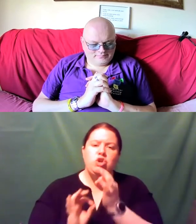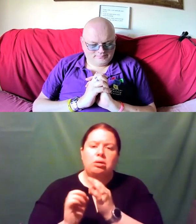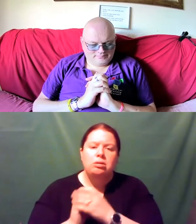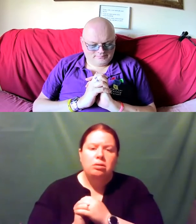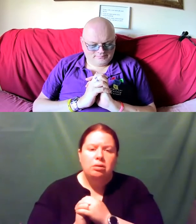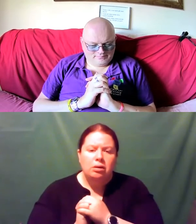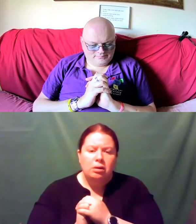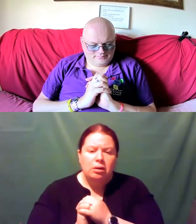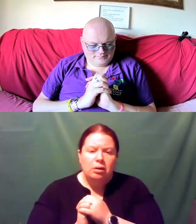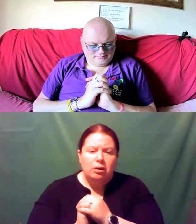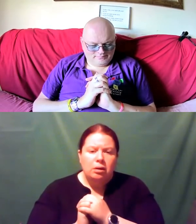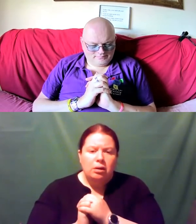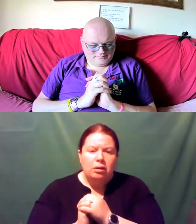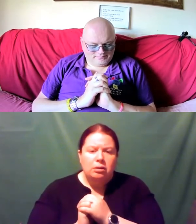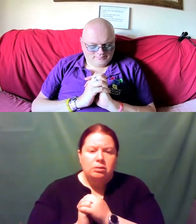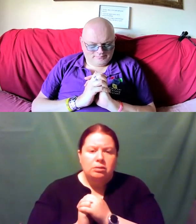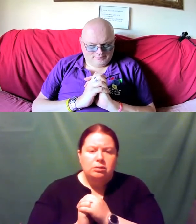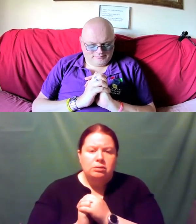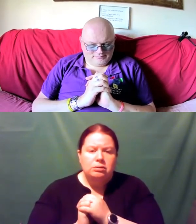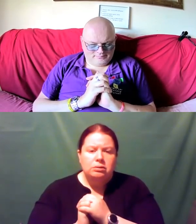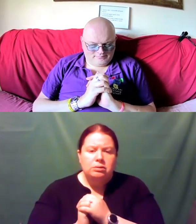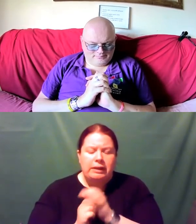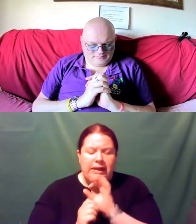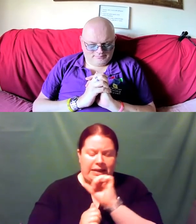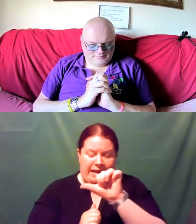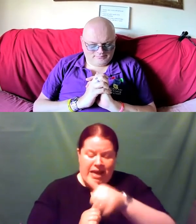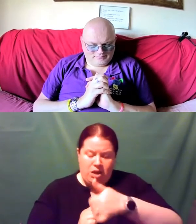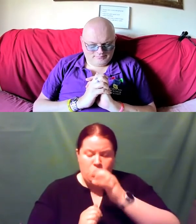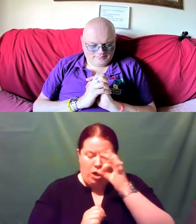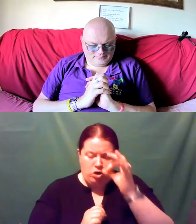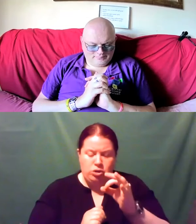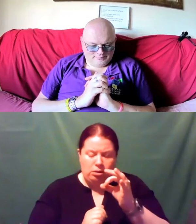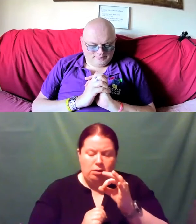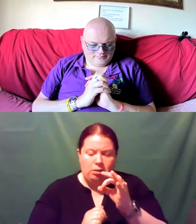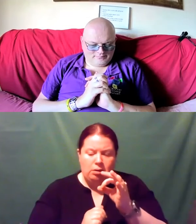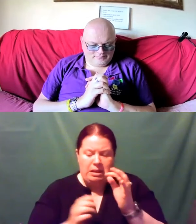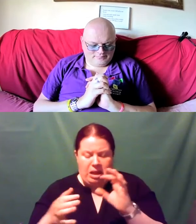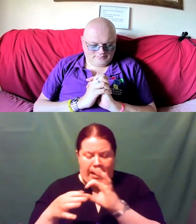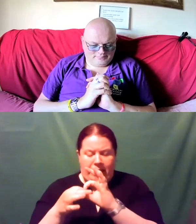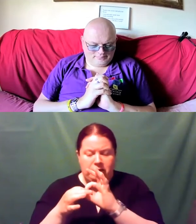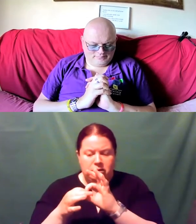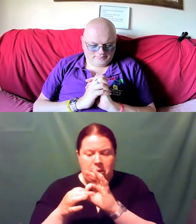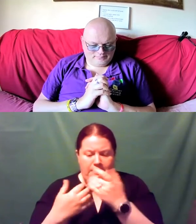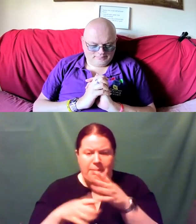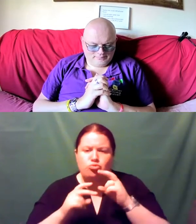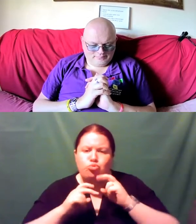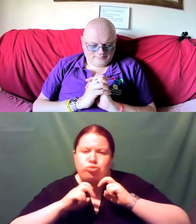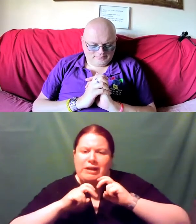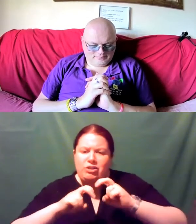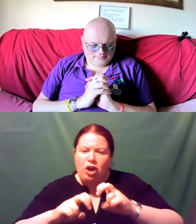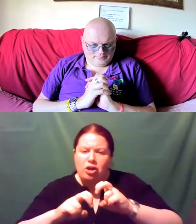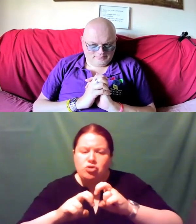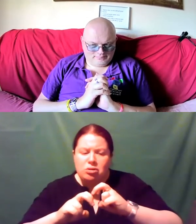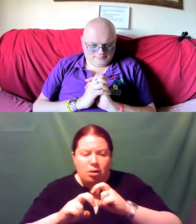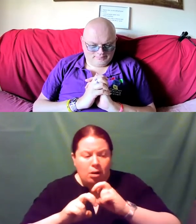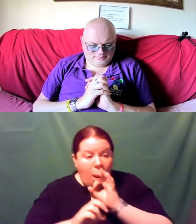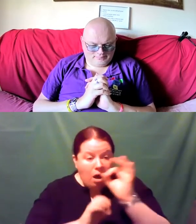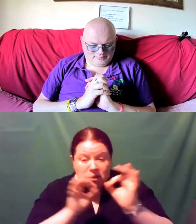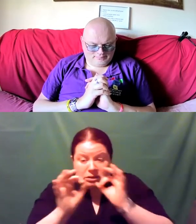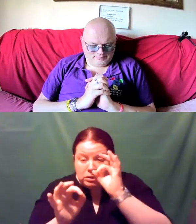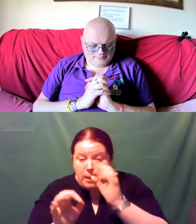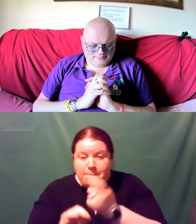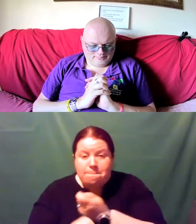into the next question I wanted to ask you, which is, I know that recently we've conducted a piece of research talking to kind of members, leaders,